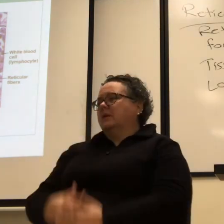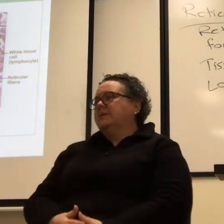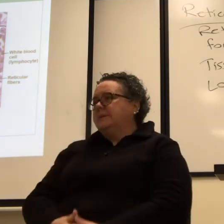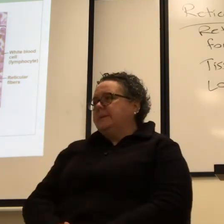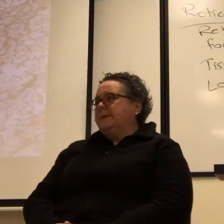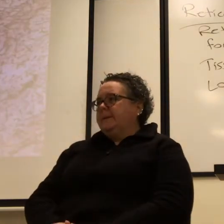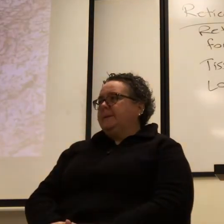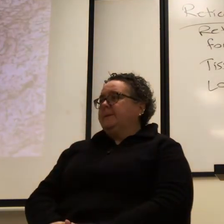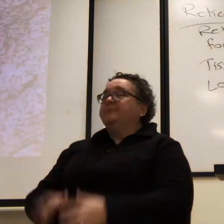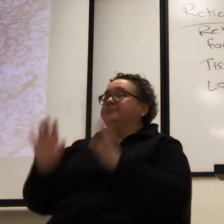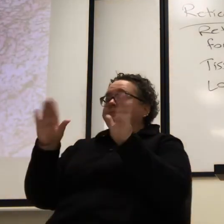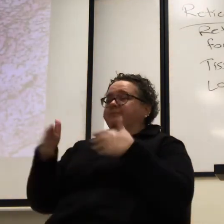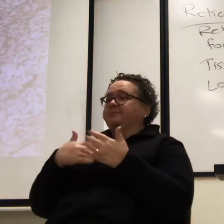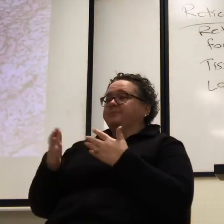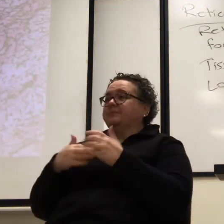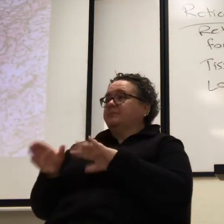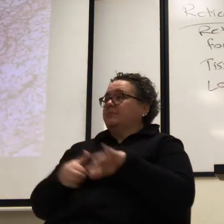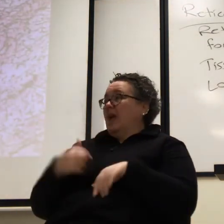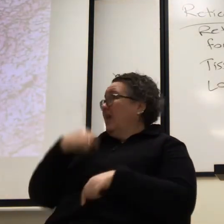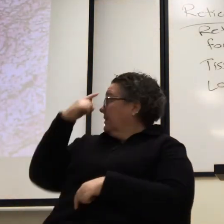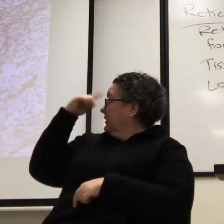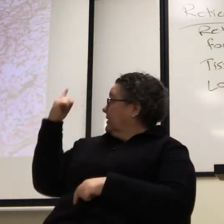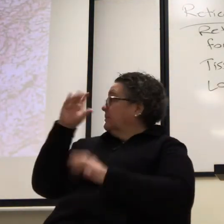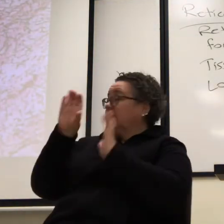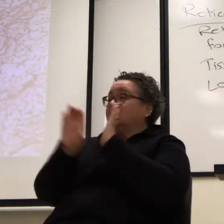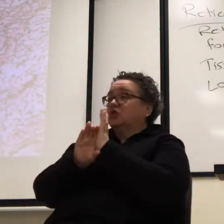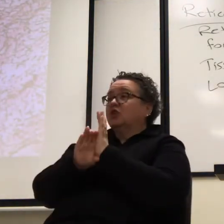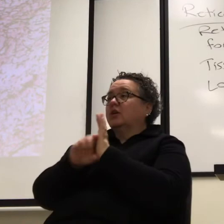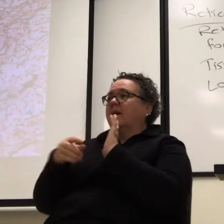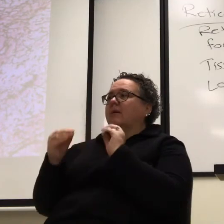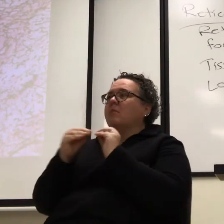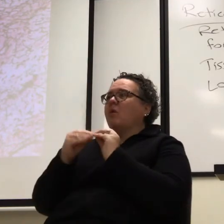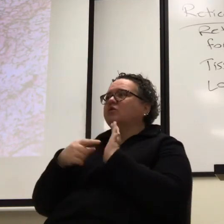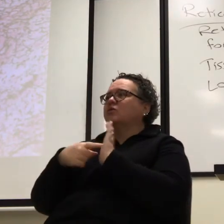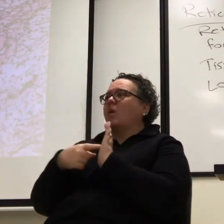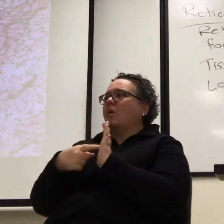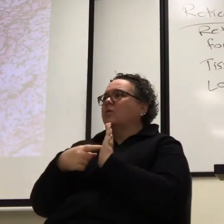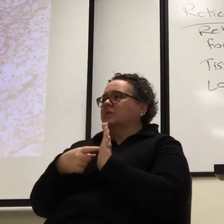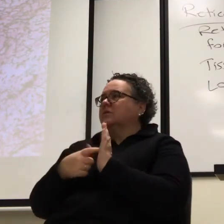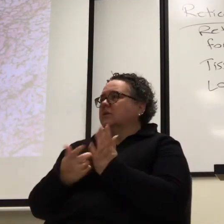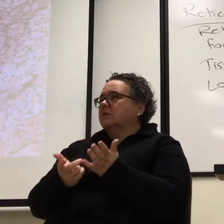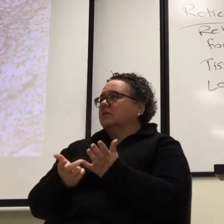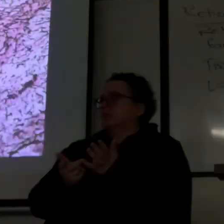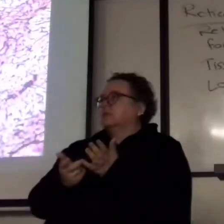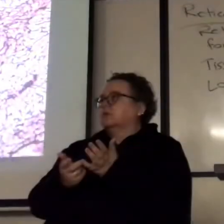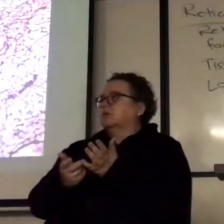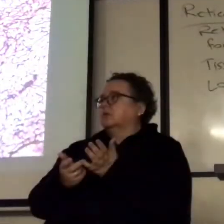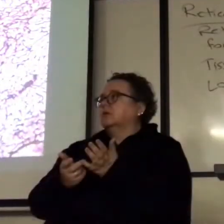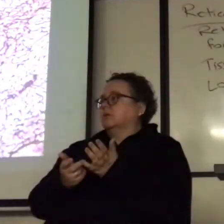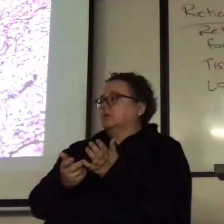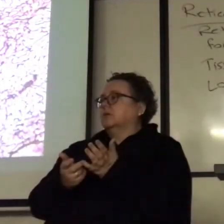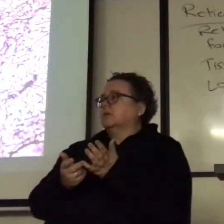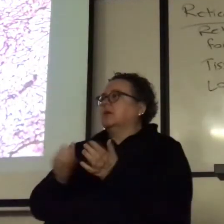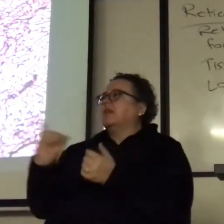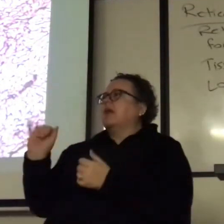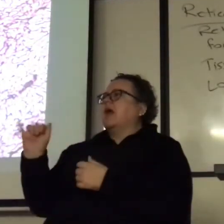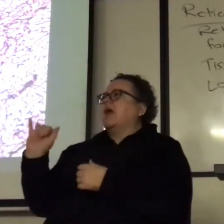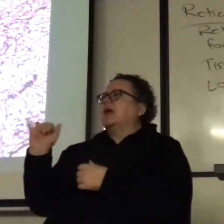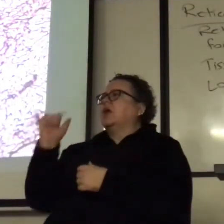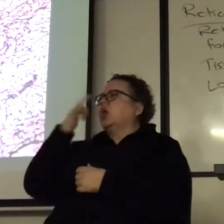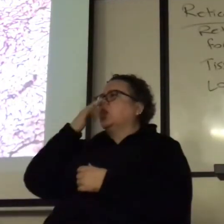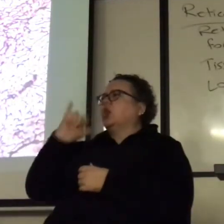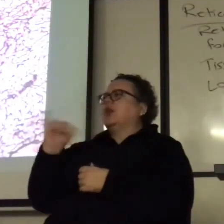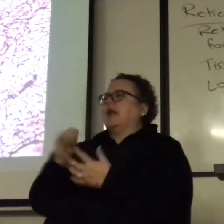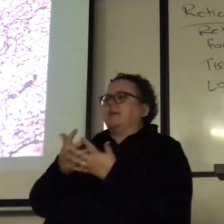Okay. Well, anyways, I think this picture kind of more shows how this is like a mesh, a